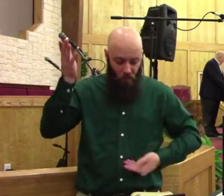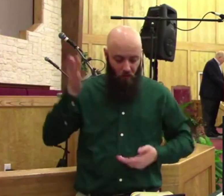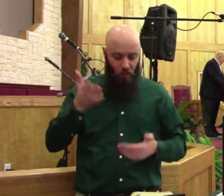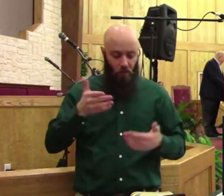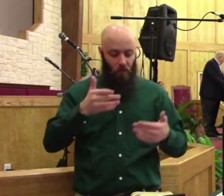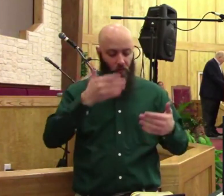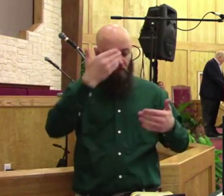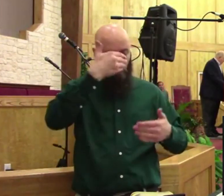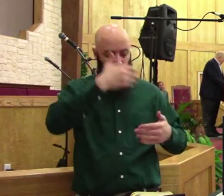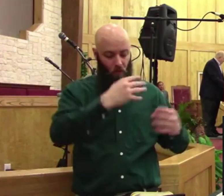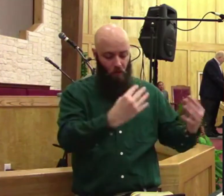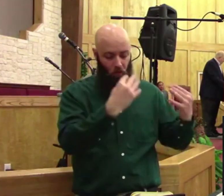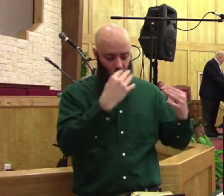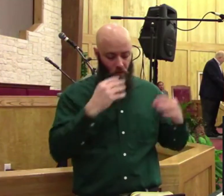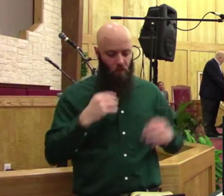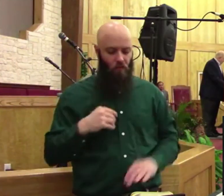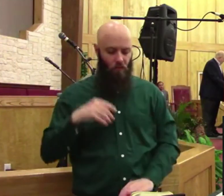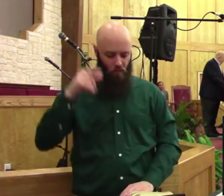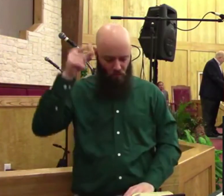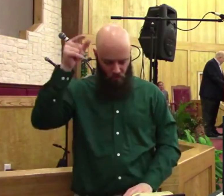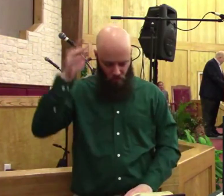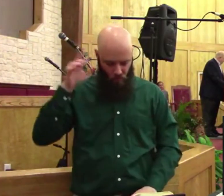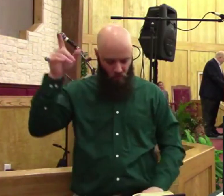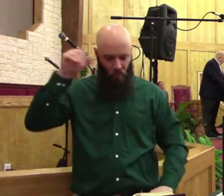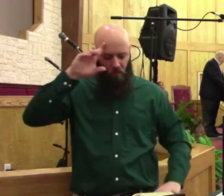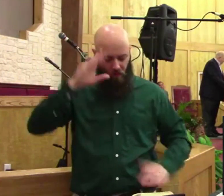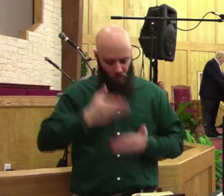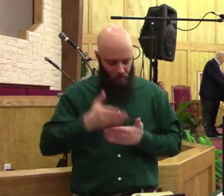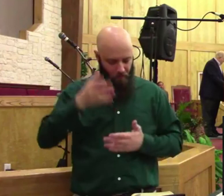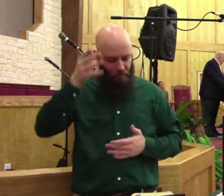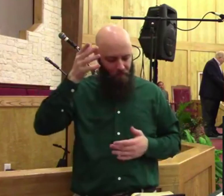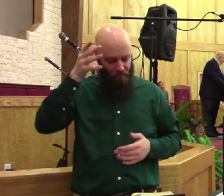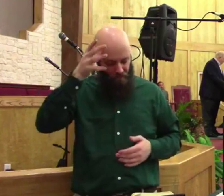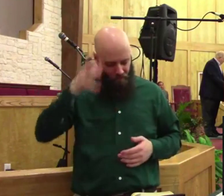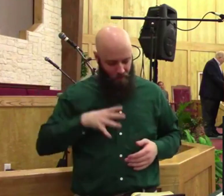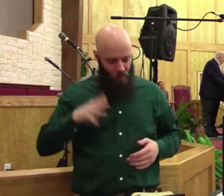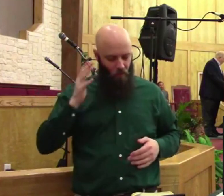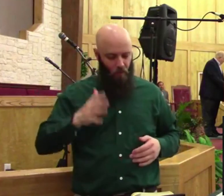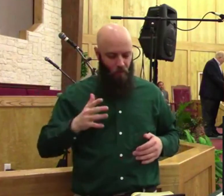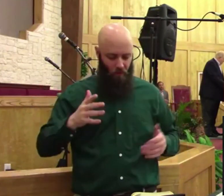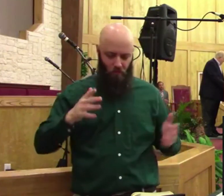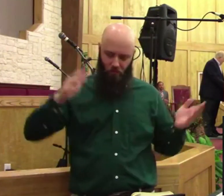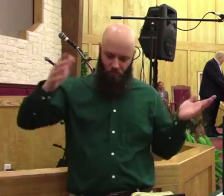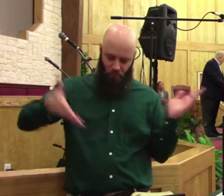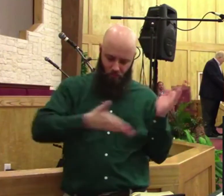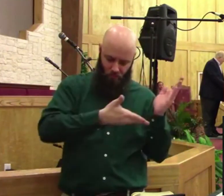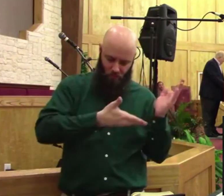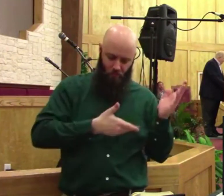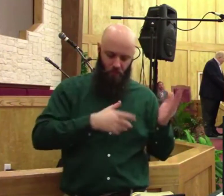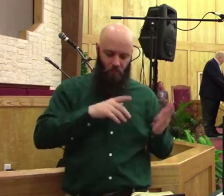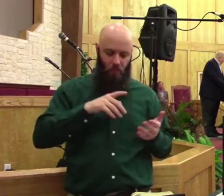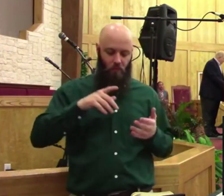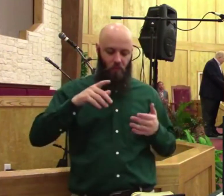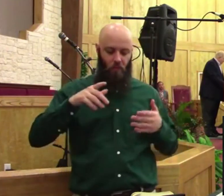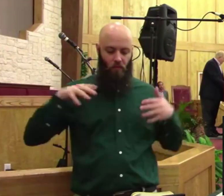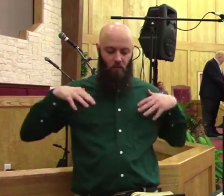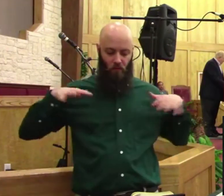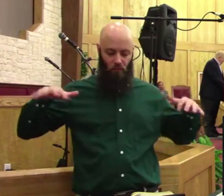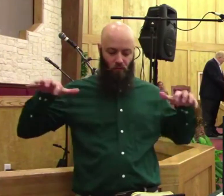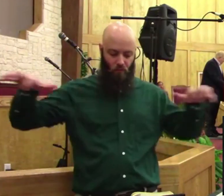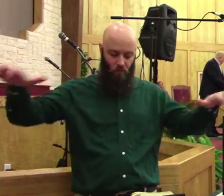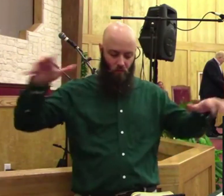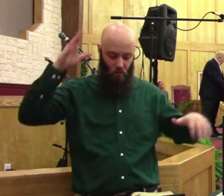the angels of God. But the one who denies me before men will be denied before the angels of